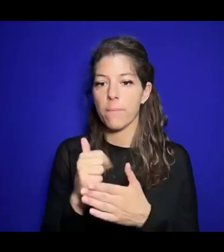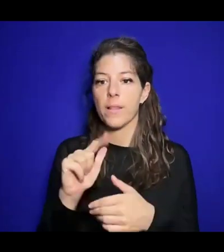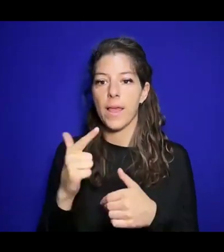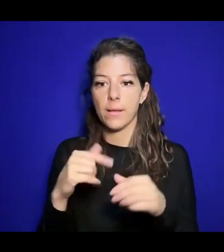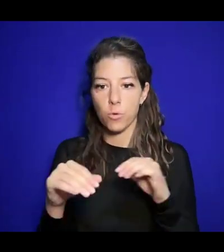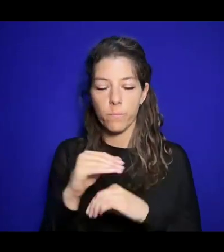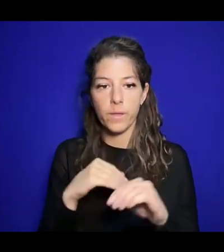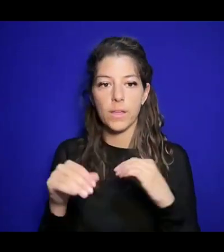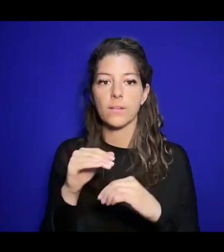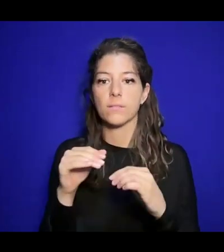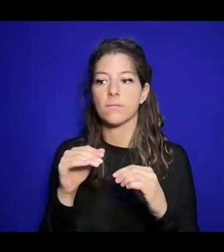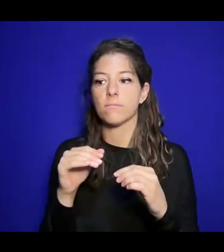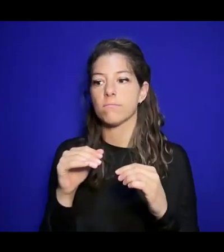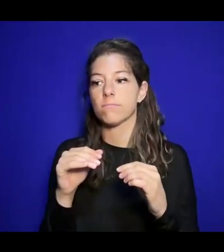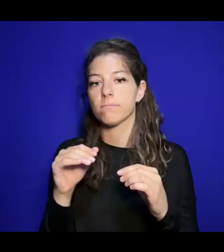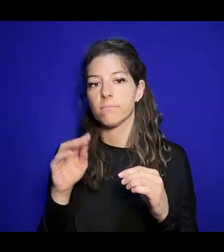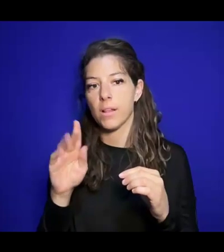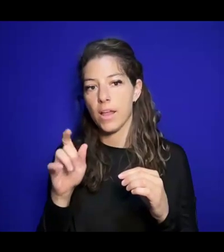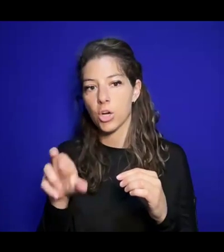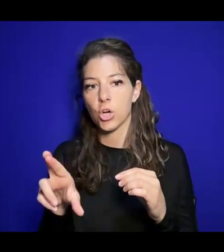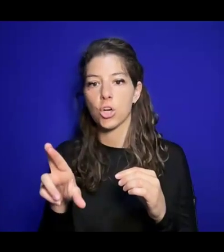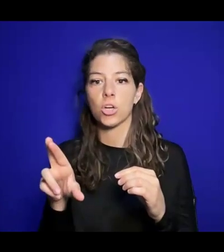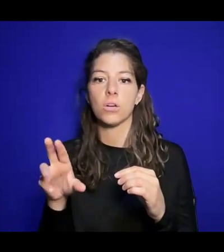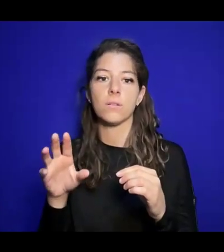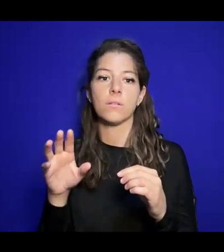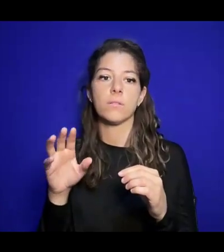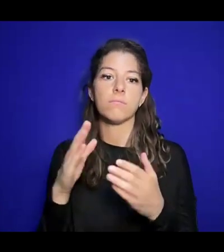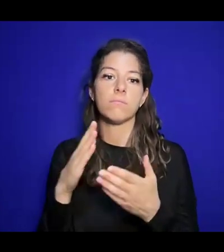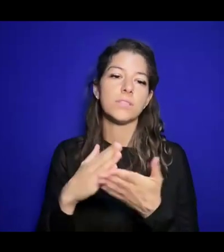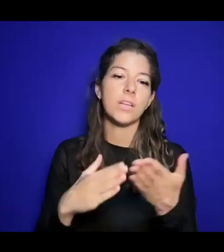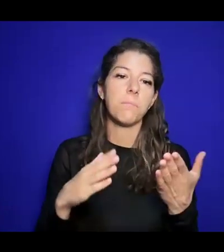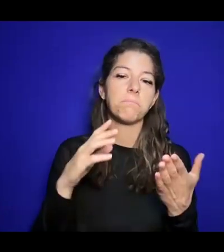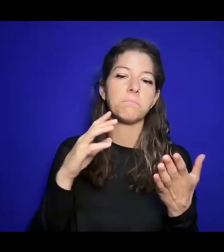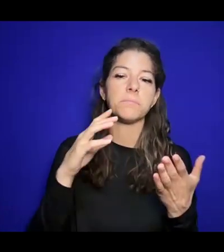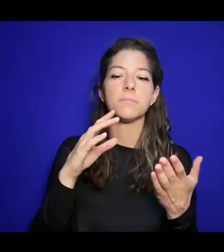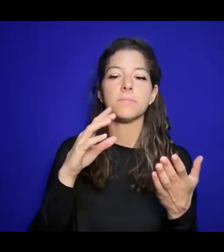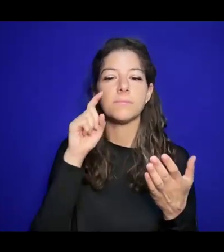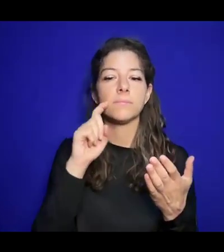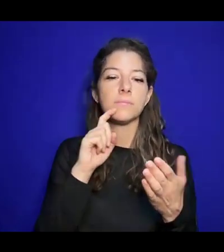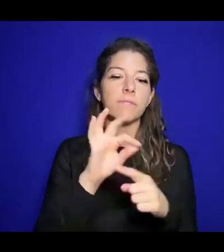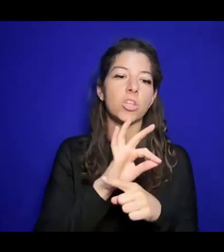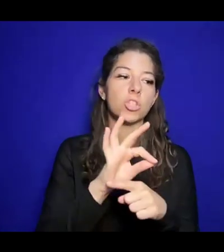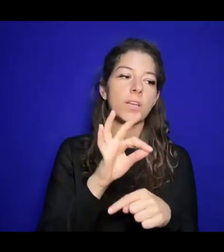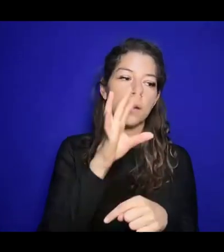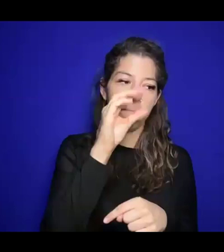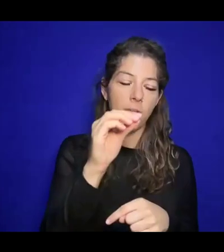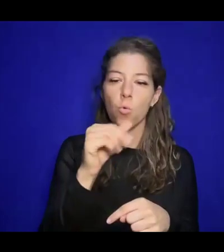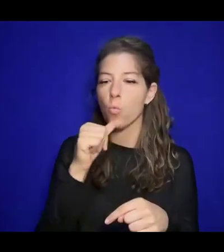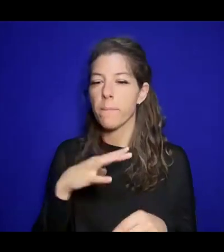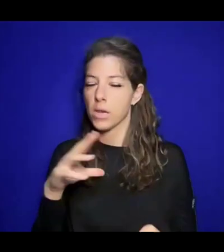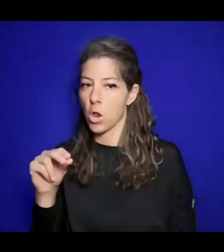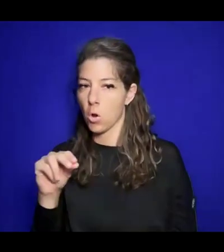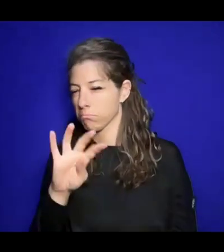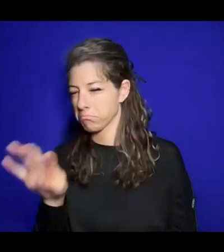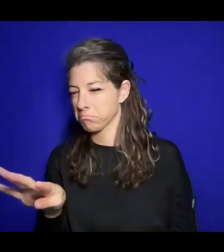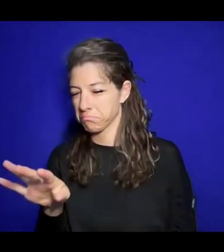movement, bowel and bladder, sexual function in men. Not so much in women. Women's sexual function is a big mystery. For